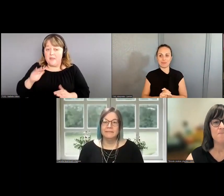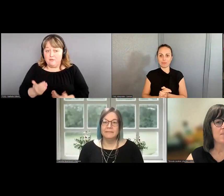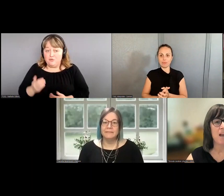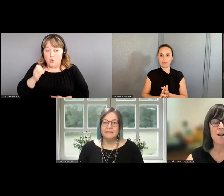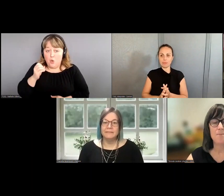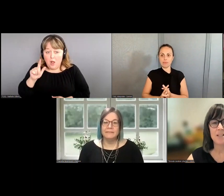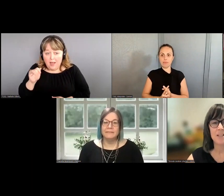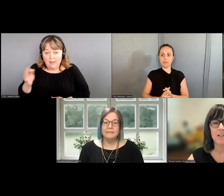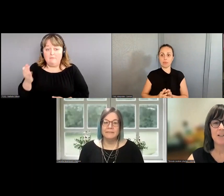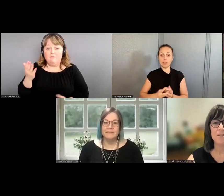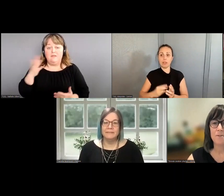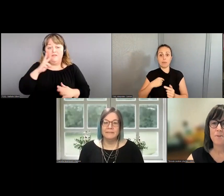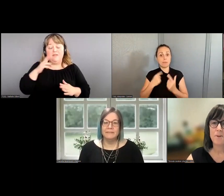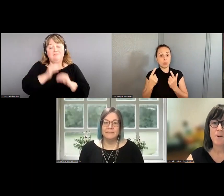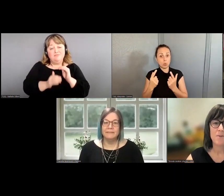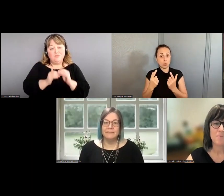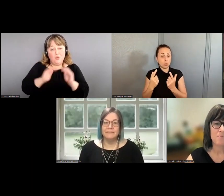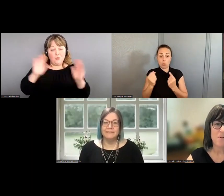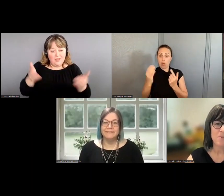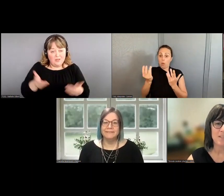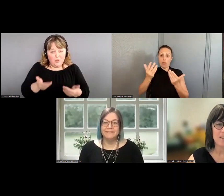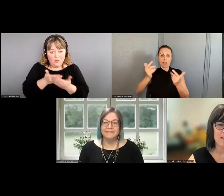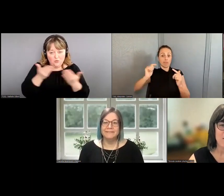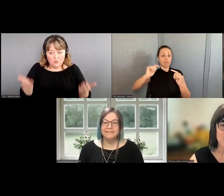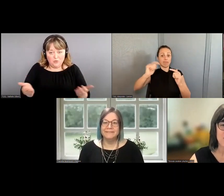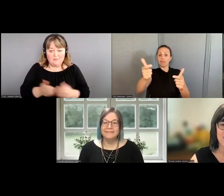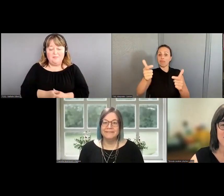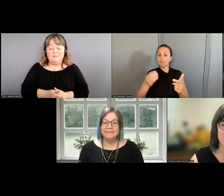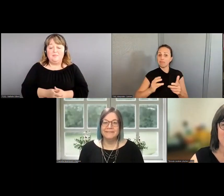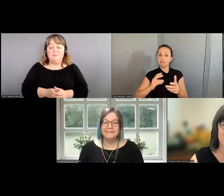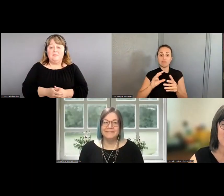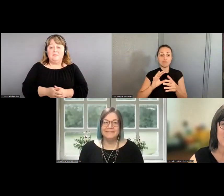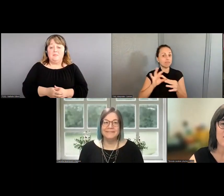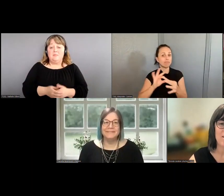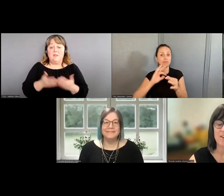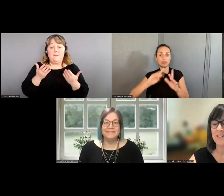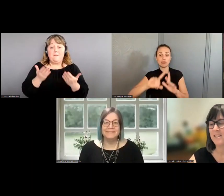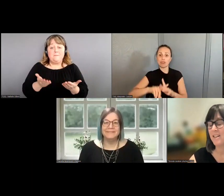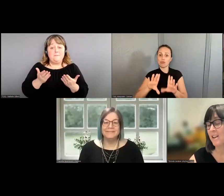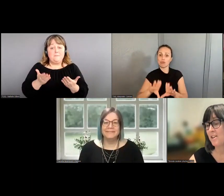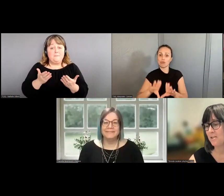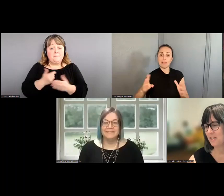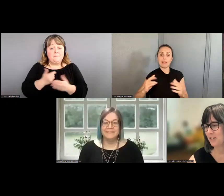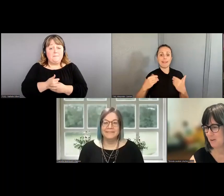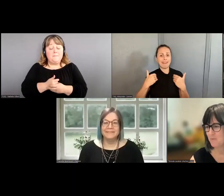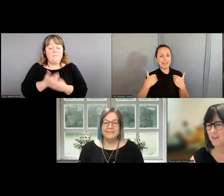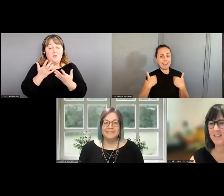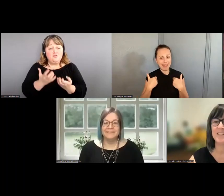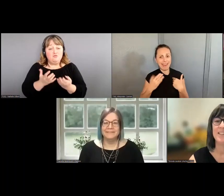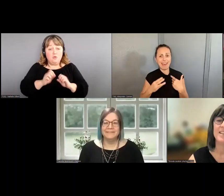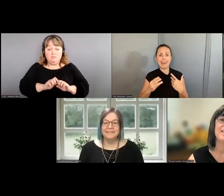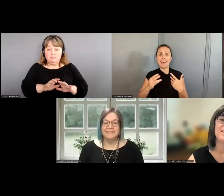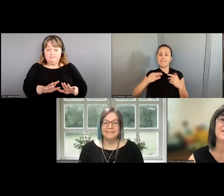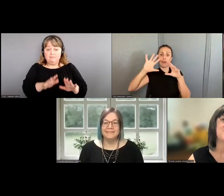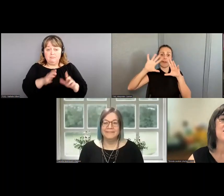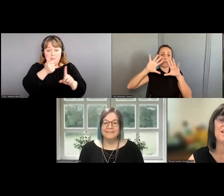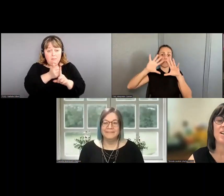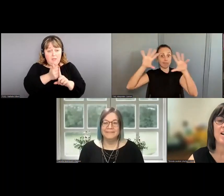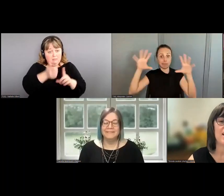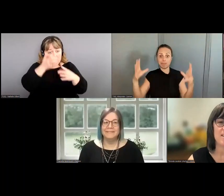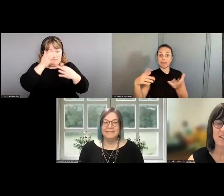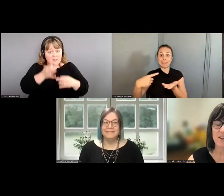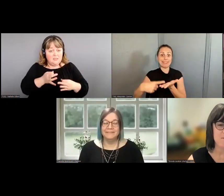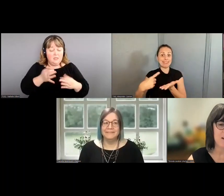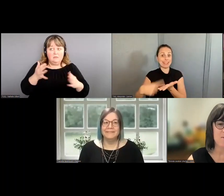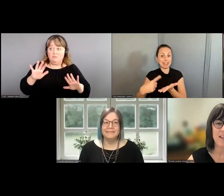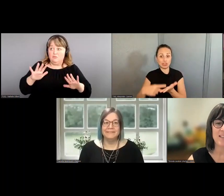I'm just going to let you both set the tone and get us started. There is a huge umbrella discussion here, and